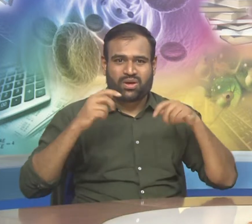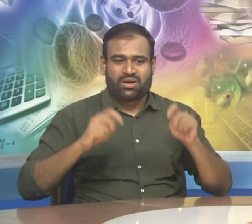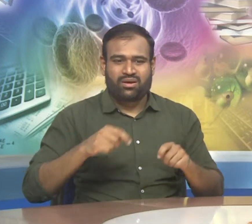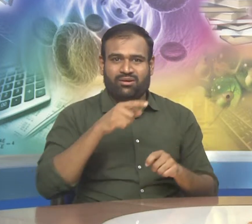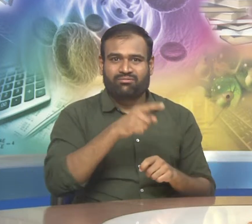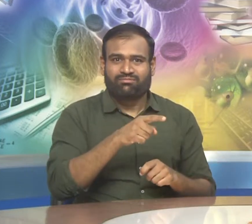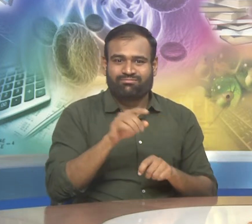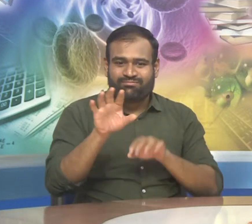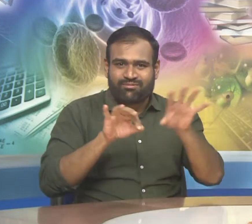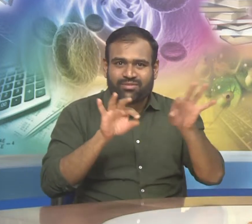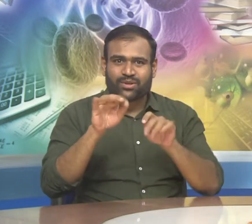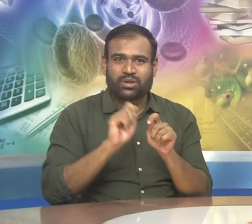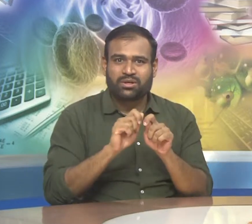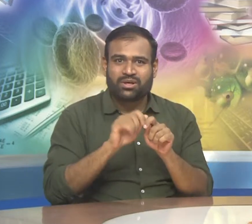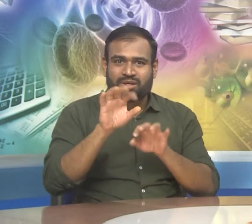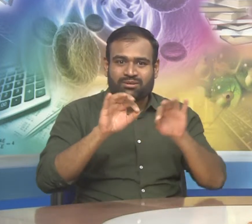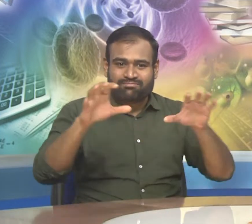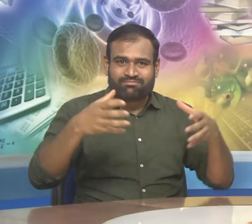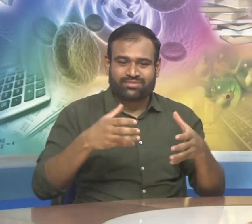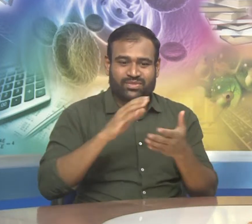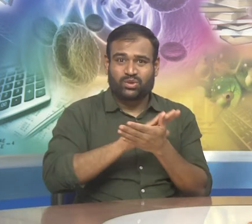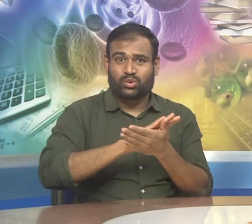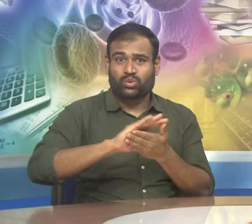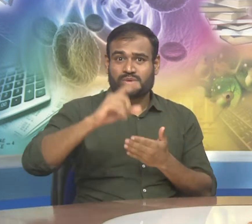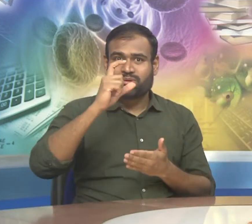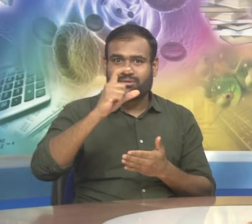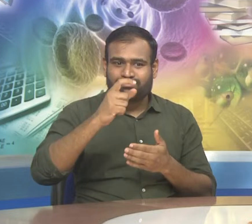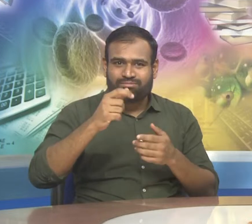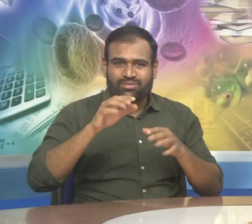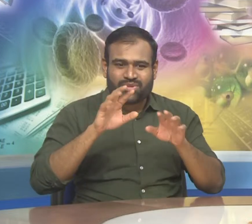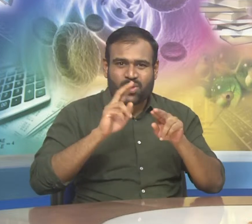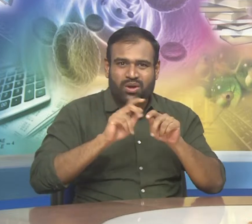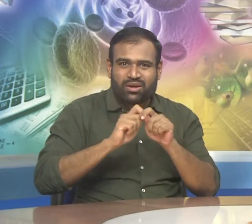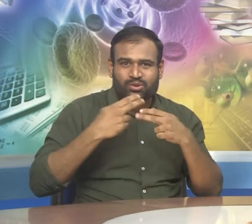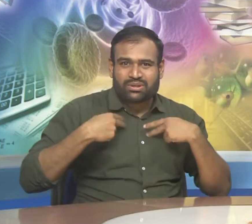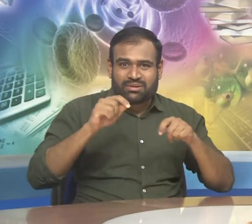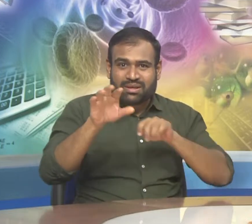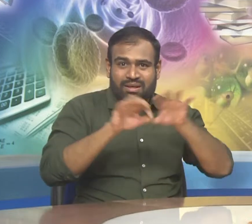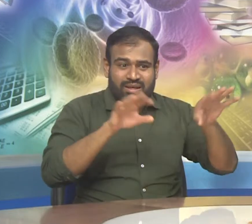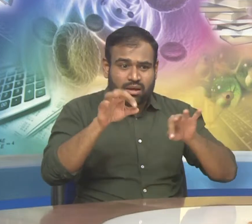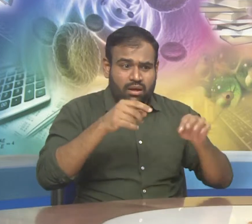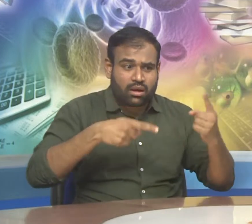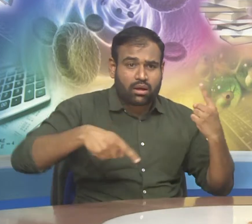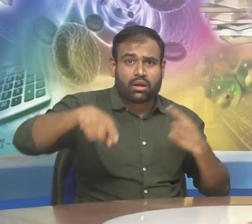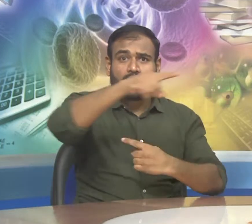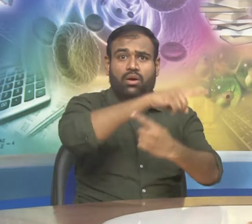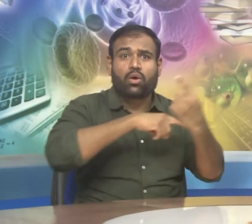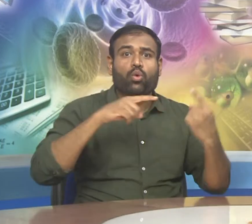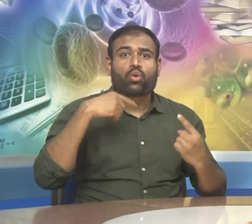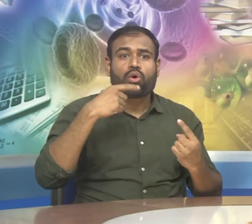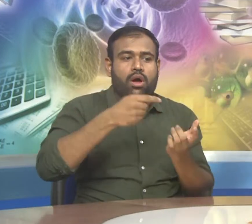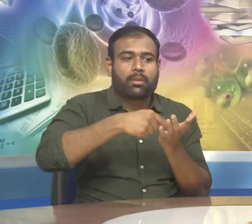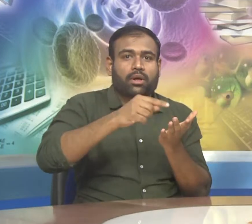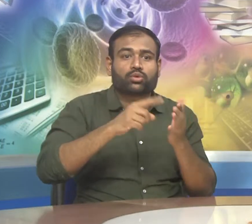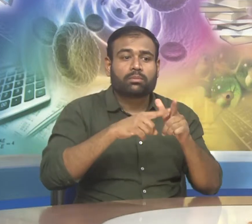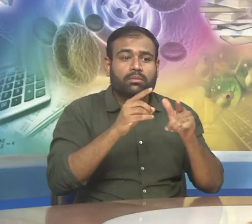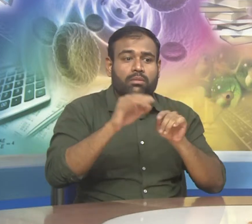Question number 3. The judge of the High Court are appointed by the dash.